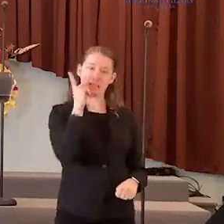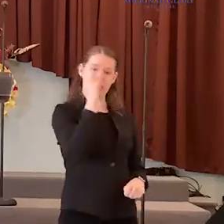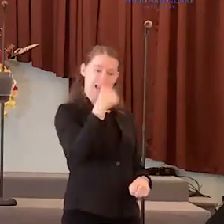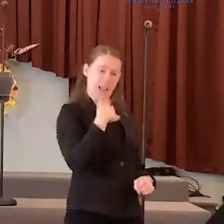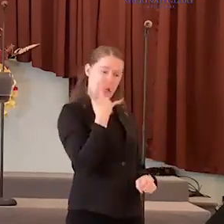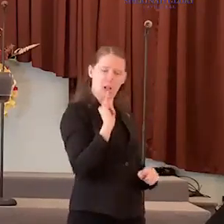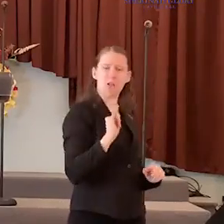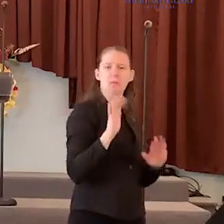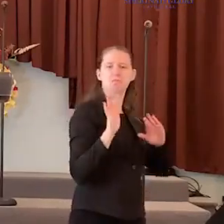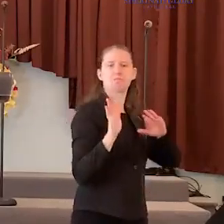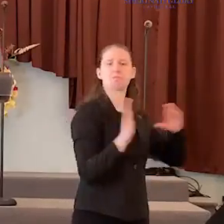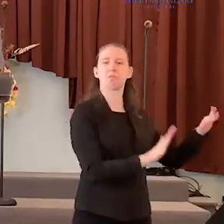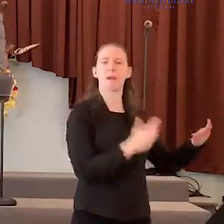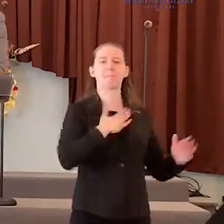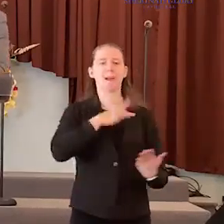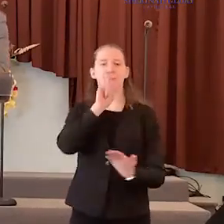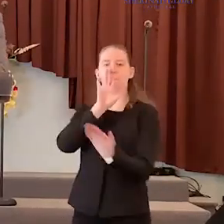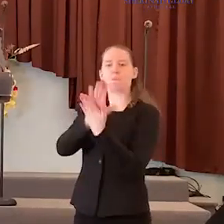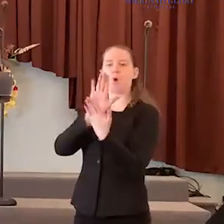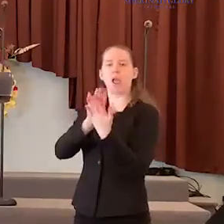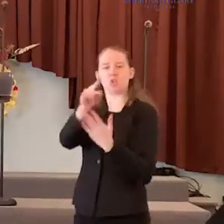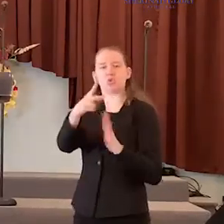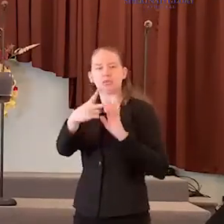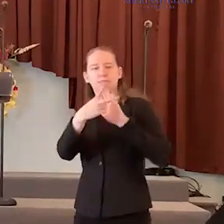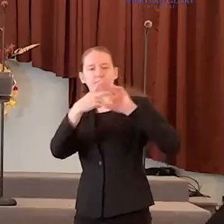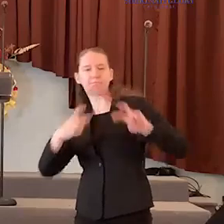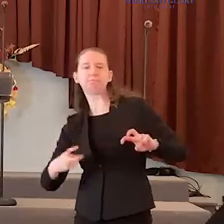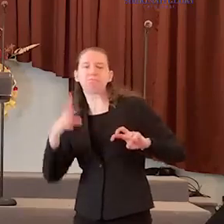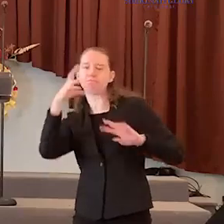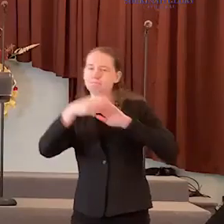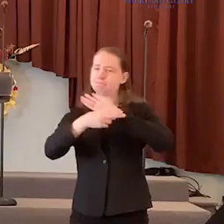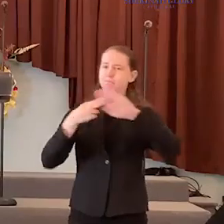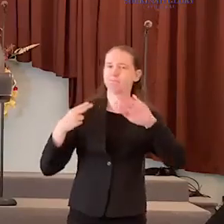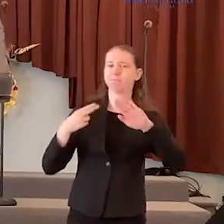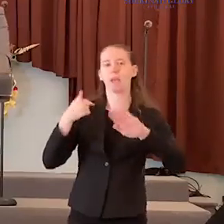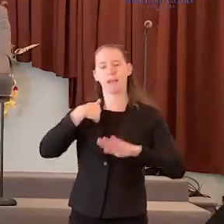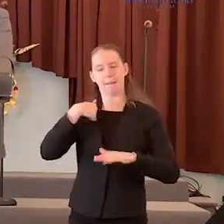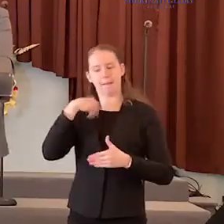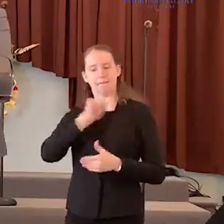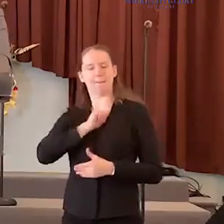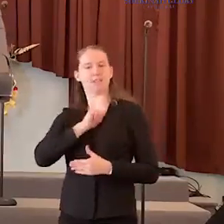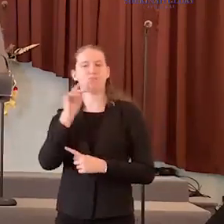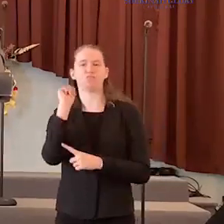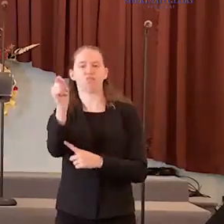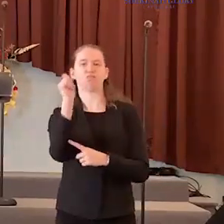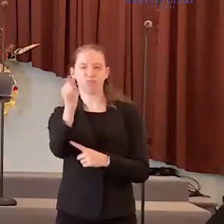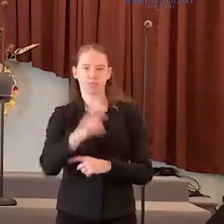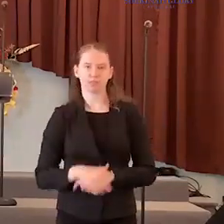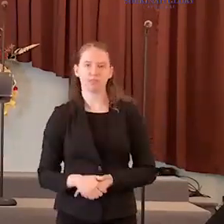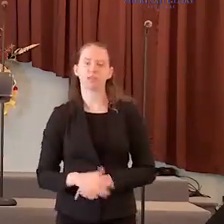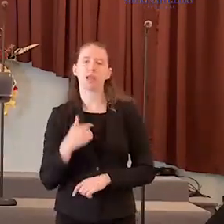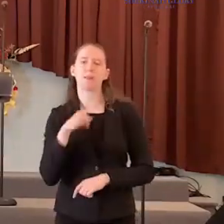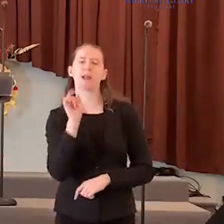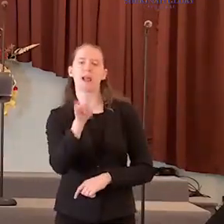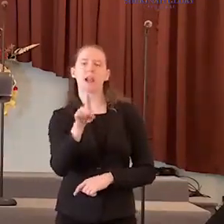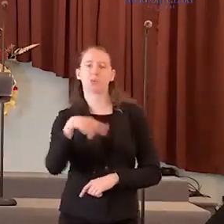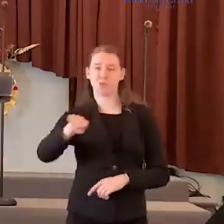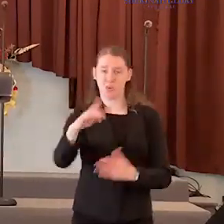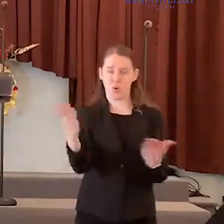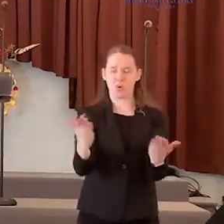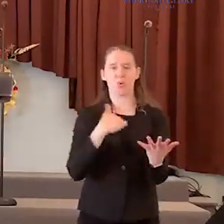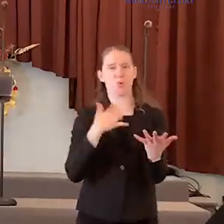but look at my praise. Look at my worship, because I am a testimony. Is there anybody here? God, I